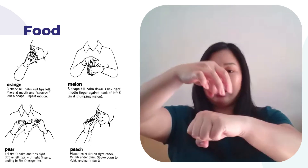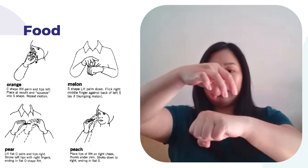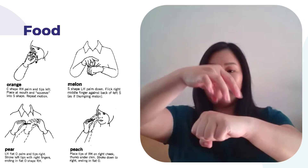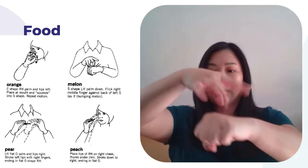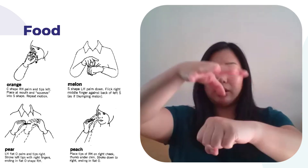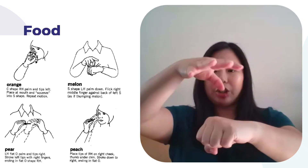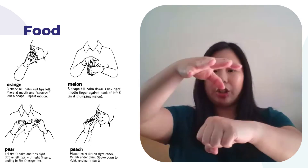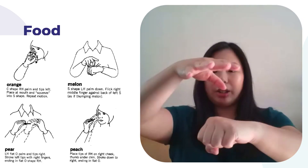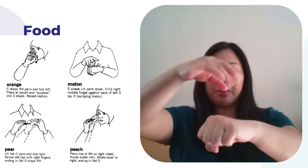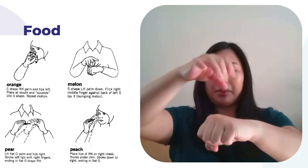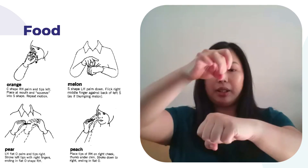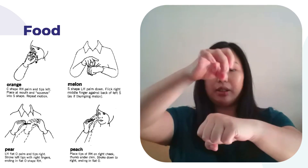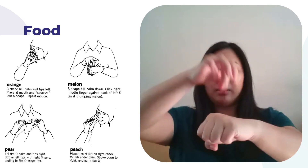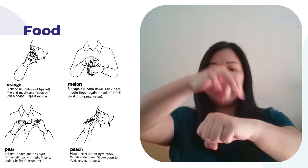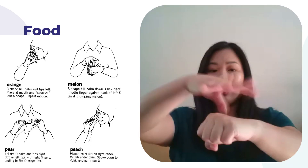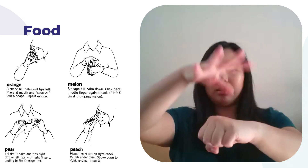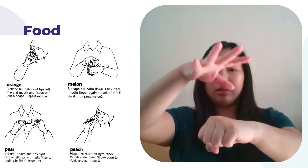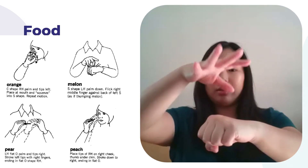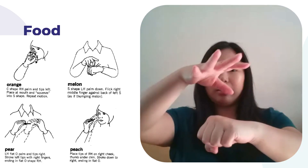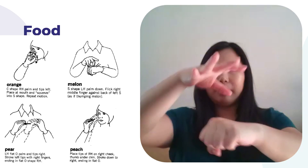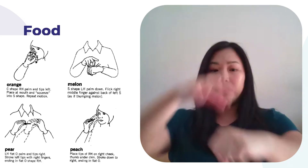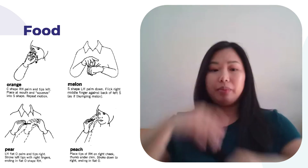Melon, check your melon.